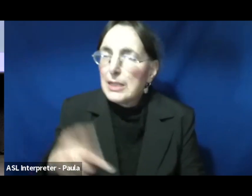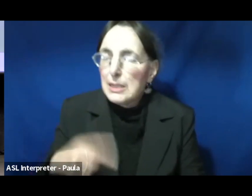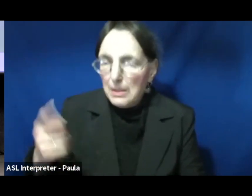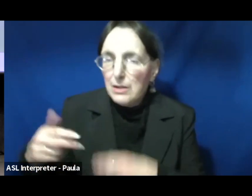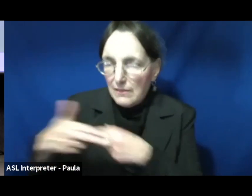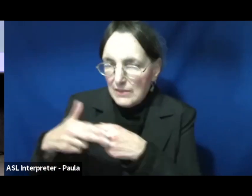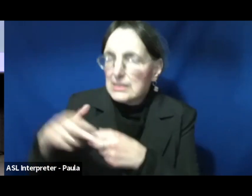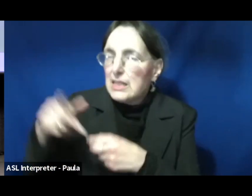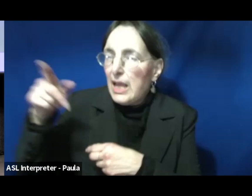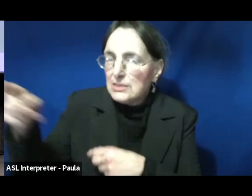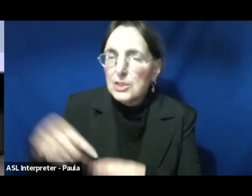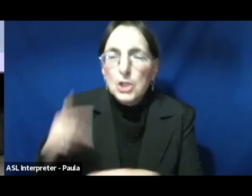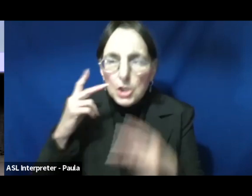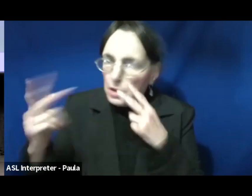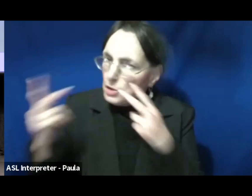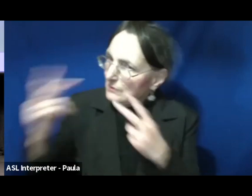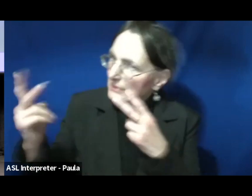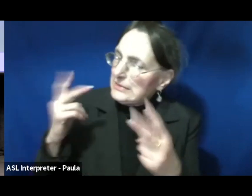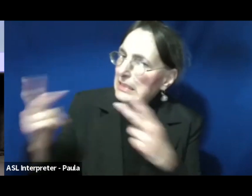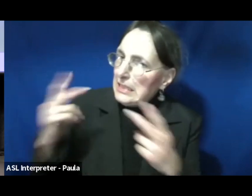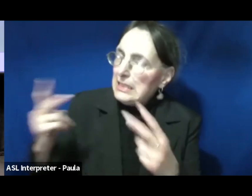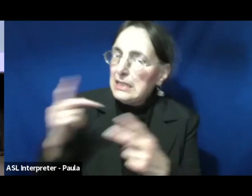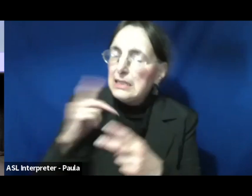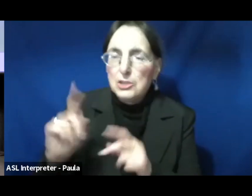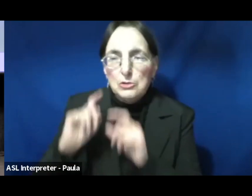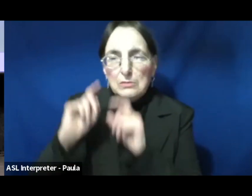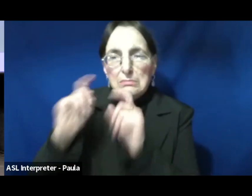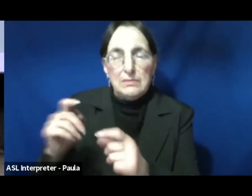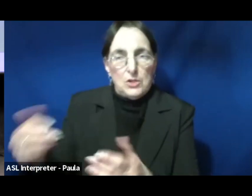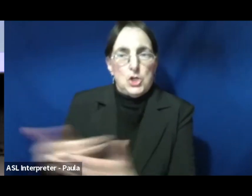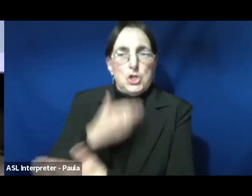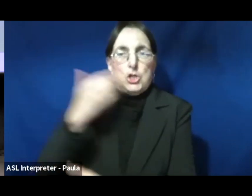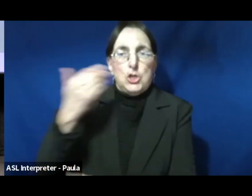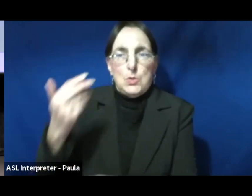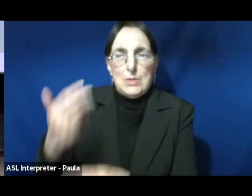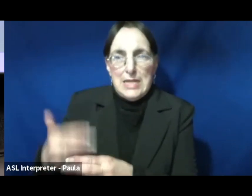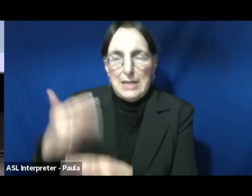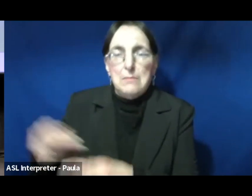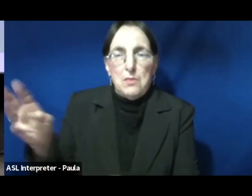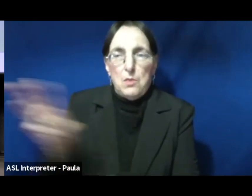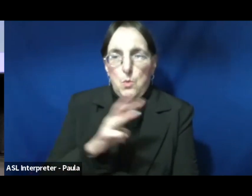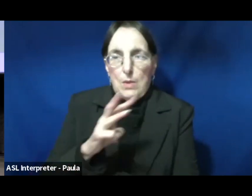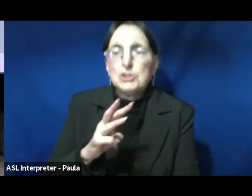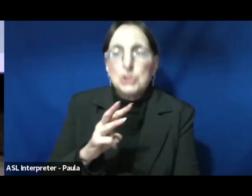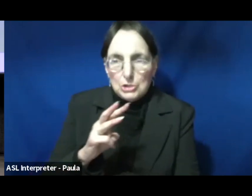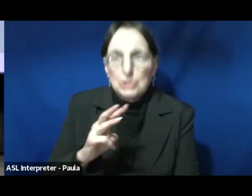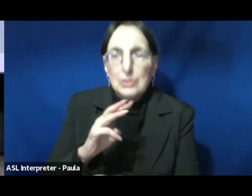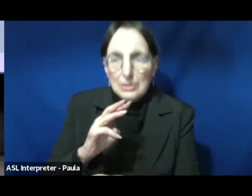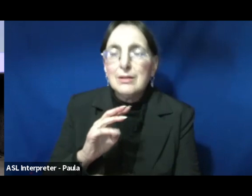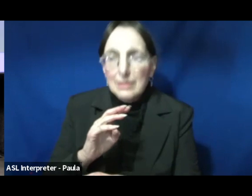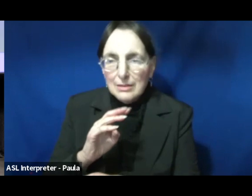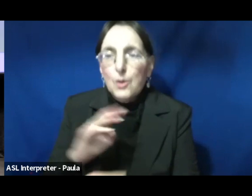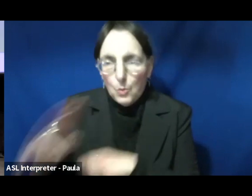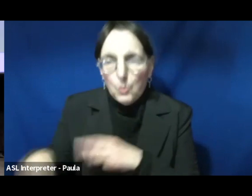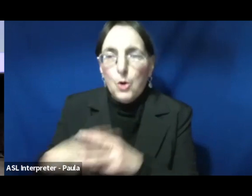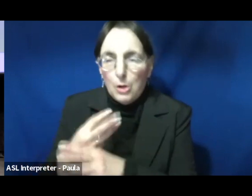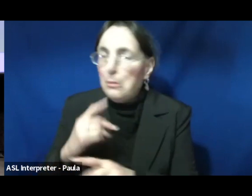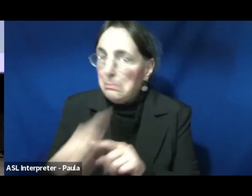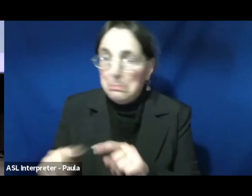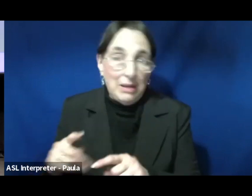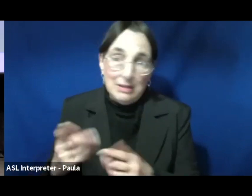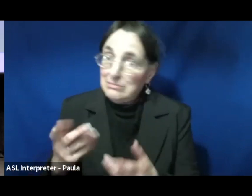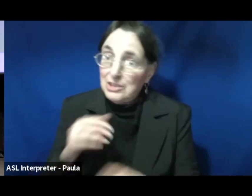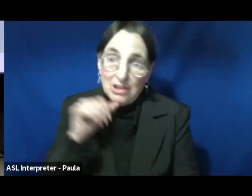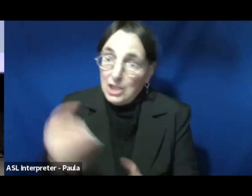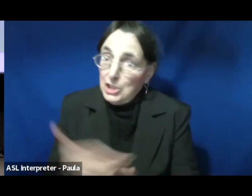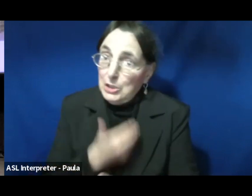over that have a new name, and we assume it's new in the Western world. But they've been around. Are you ready for this? Yeah. Let's do it.